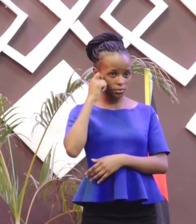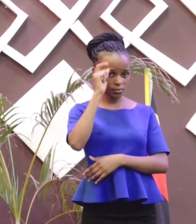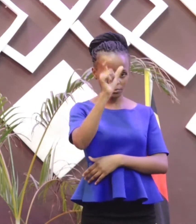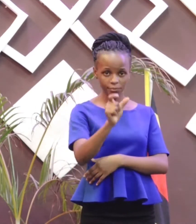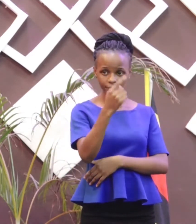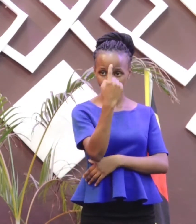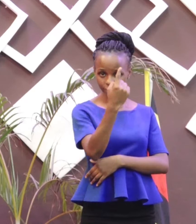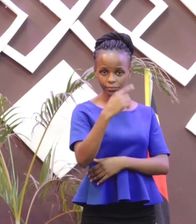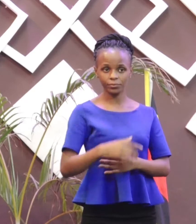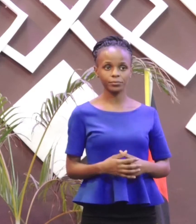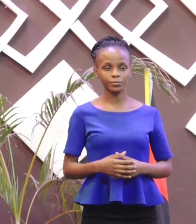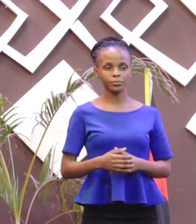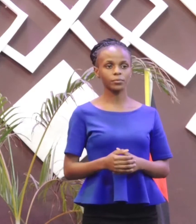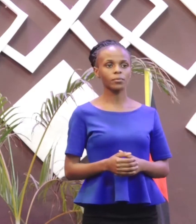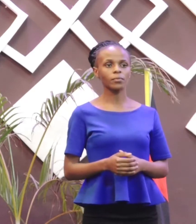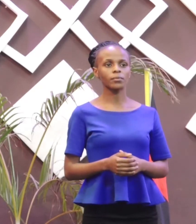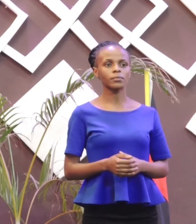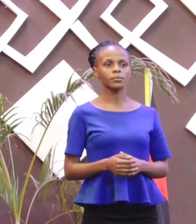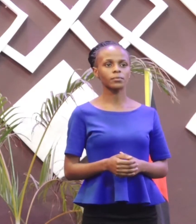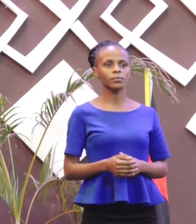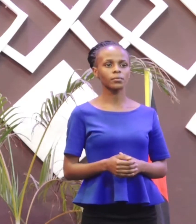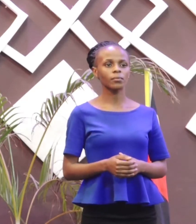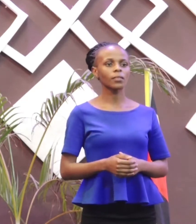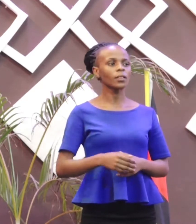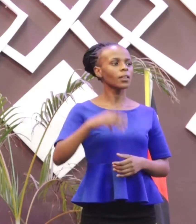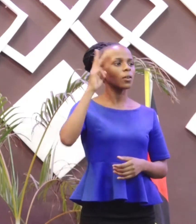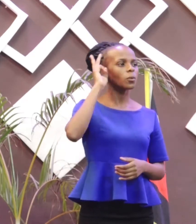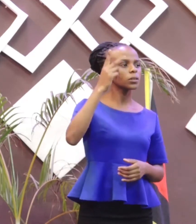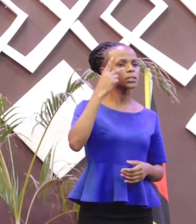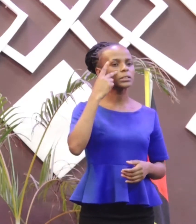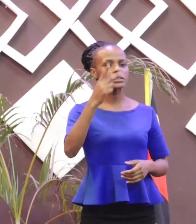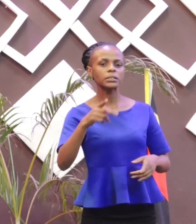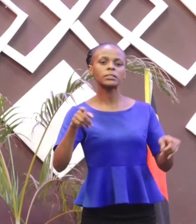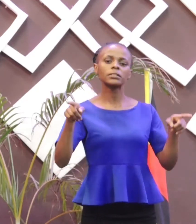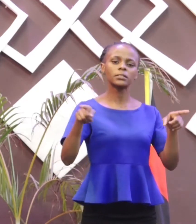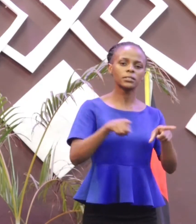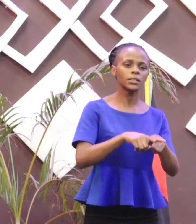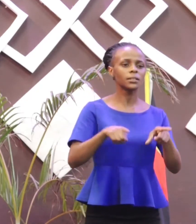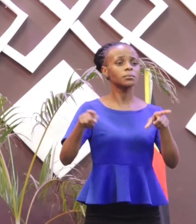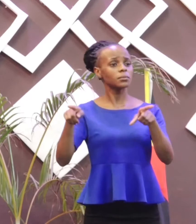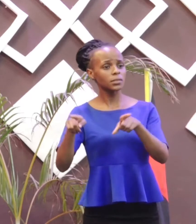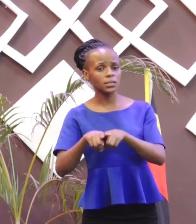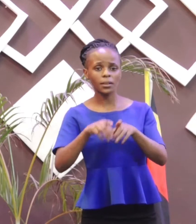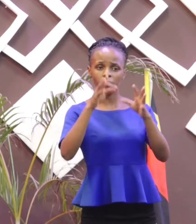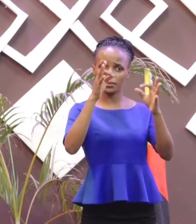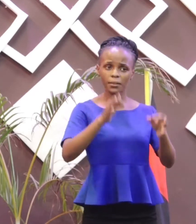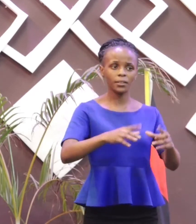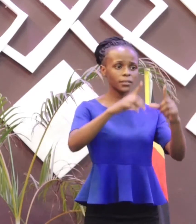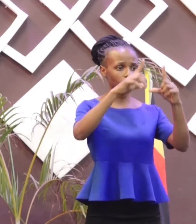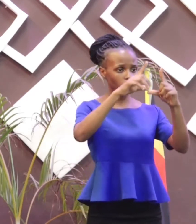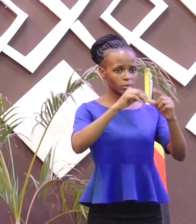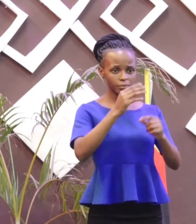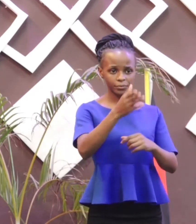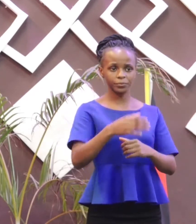tugenda mu kitabo kya Yoswa esule soka we'll find similar statements ogenda kusangawo